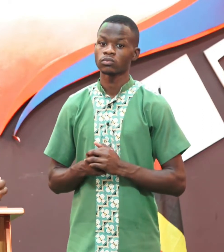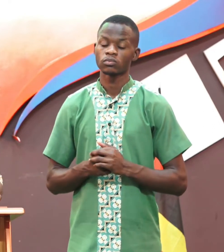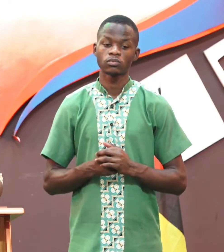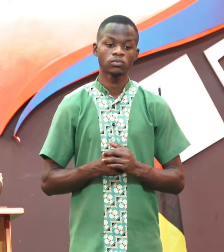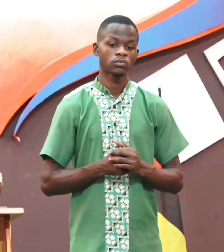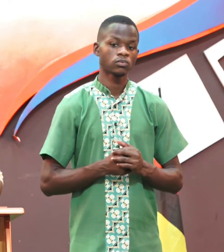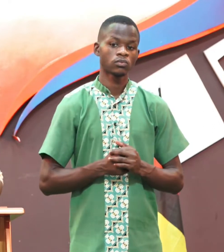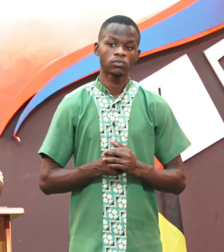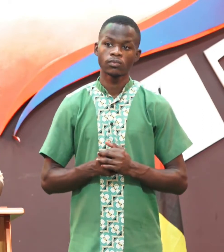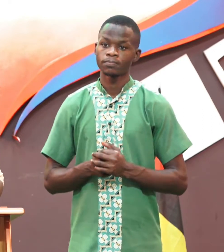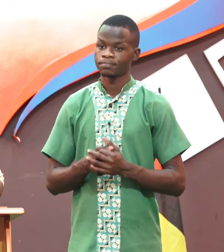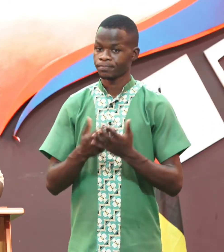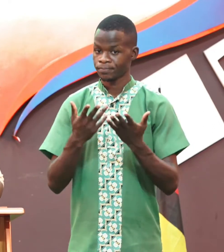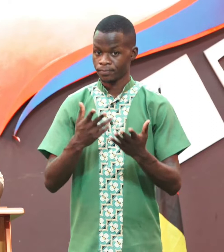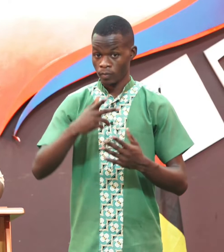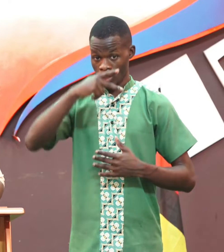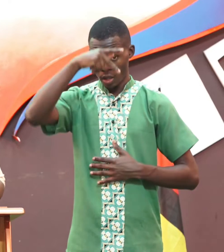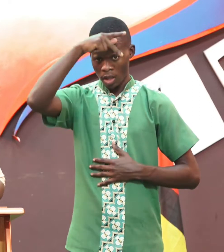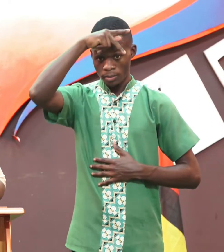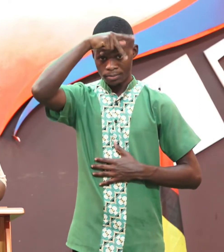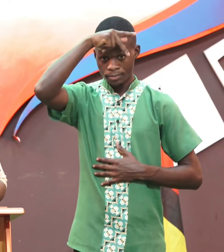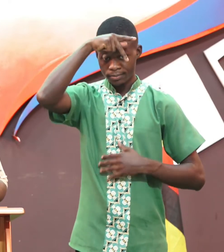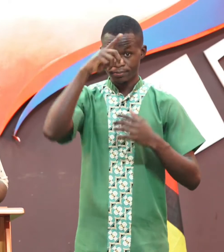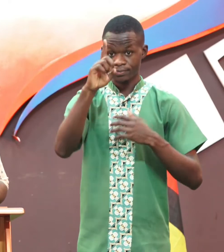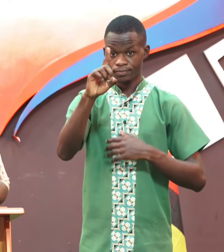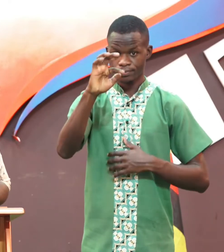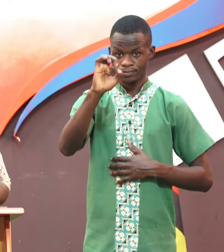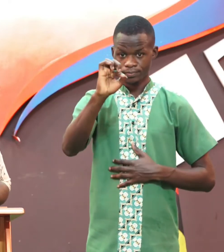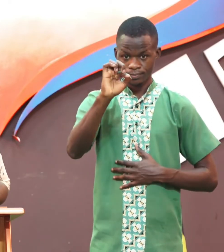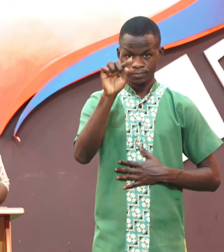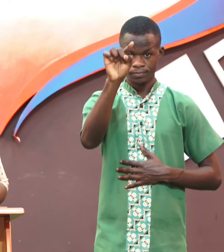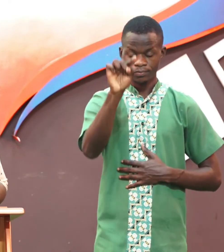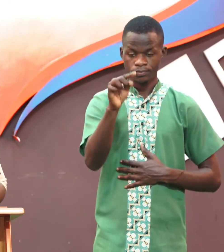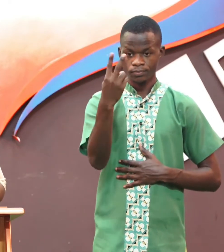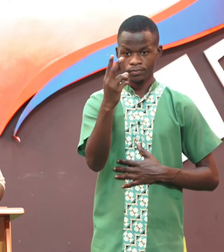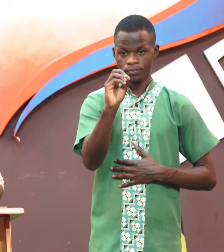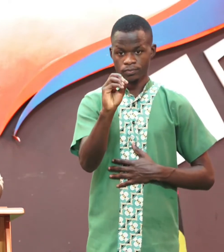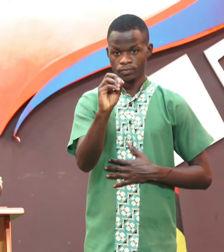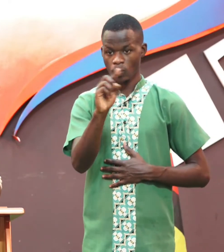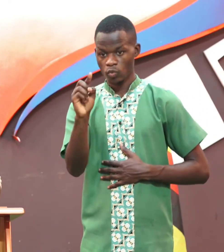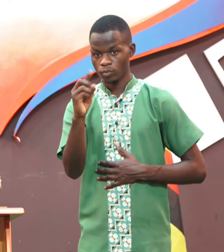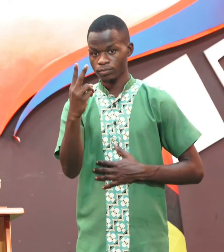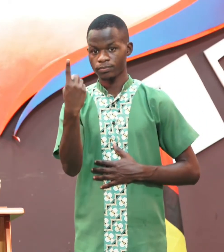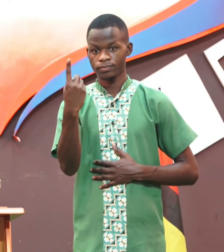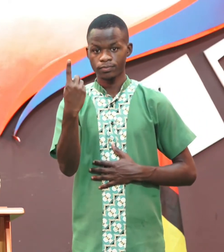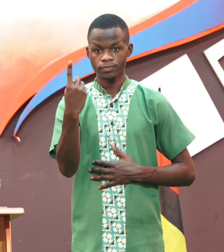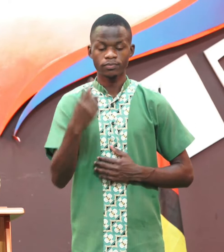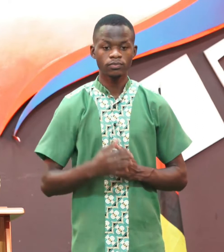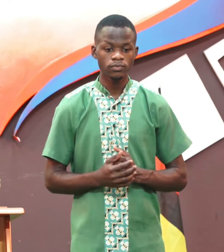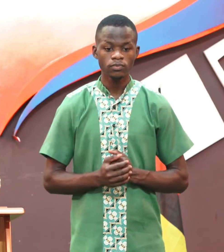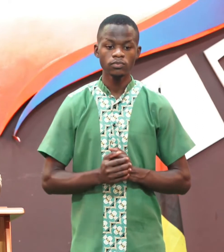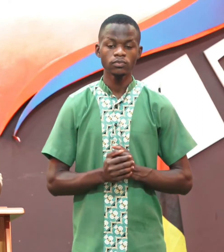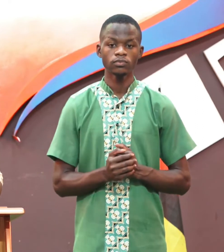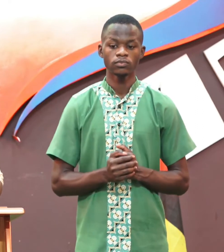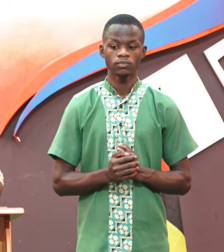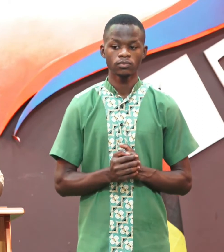n'okuzikirira. Engero Proverbs 18 verse 20 and 21. Engero 18 olw'abiri